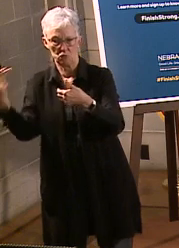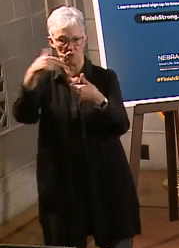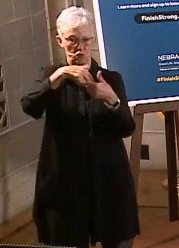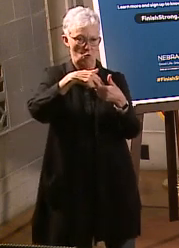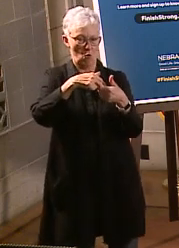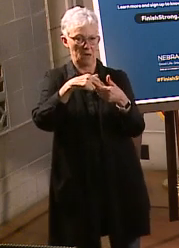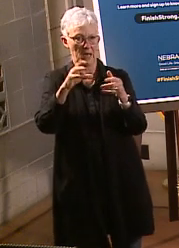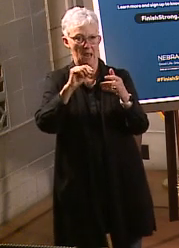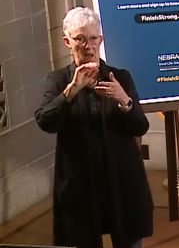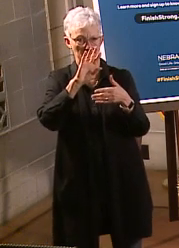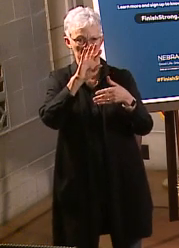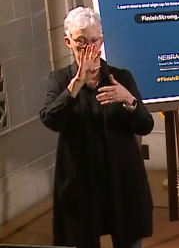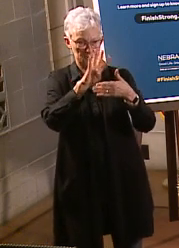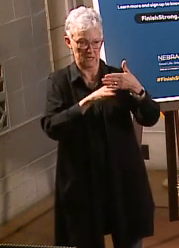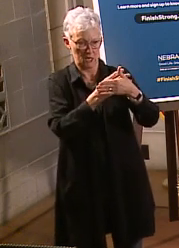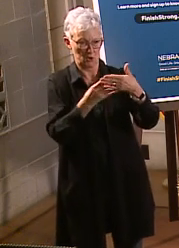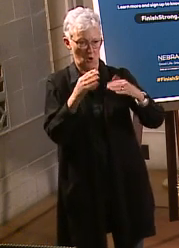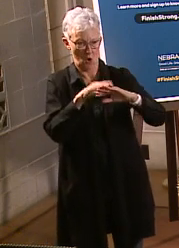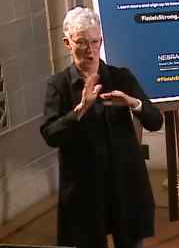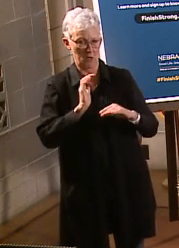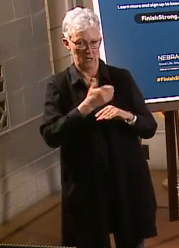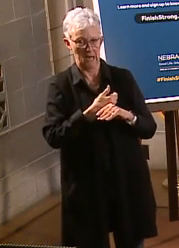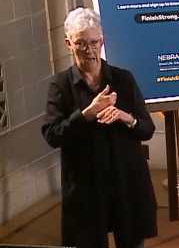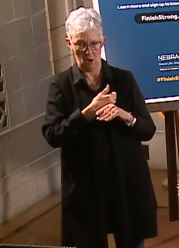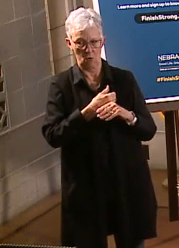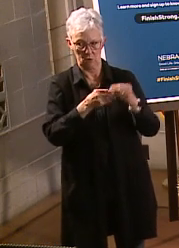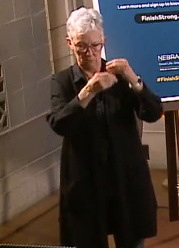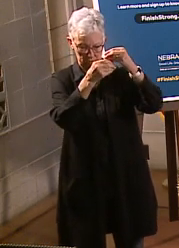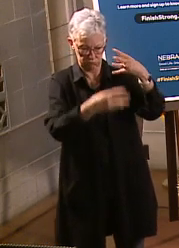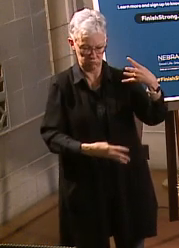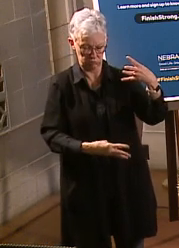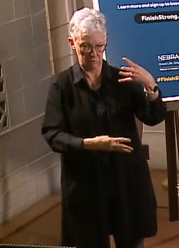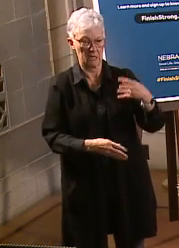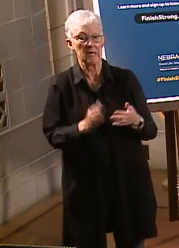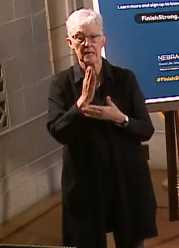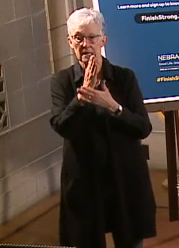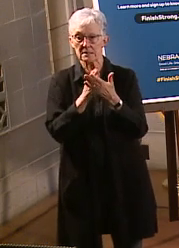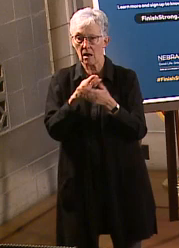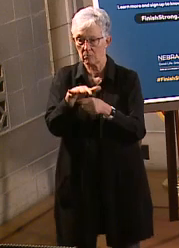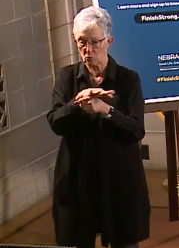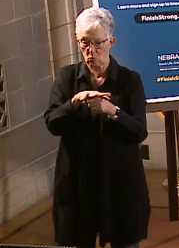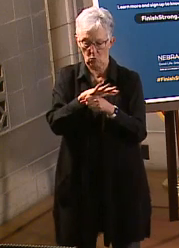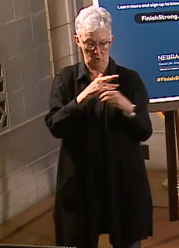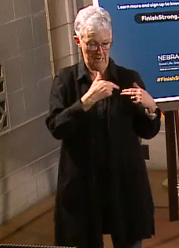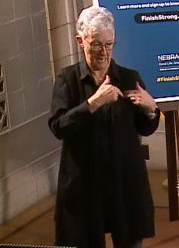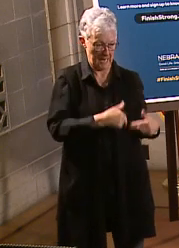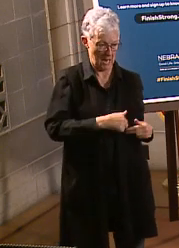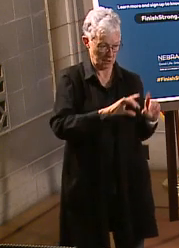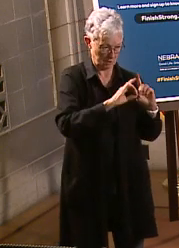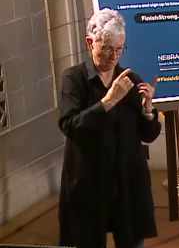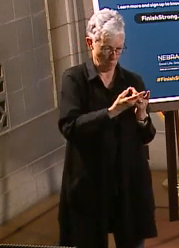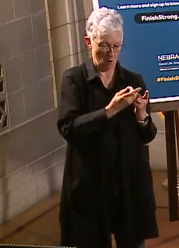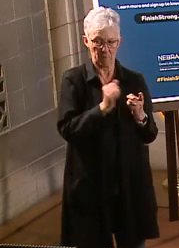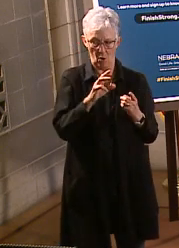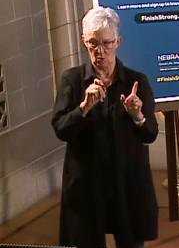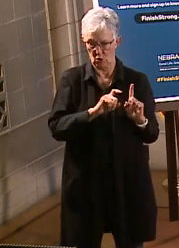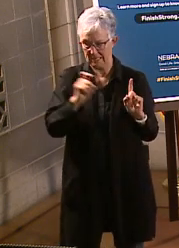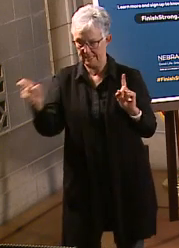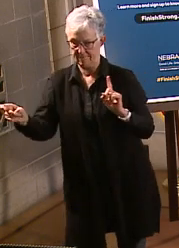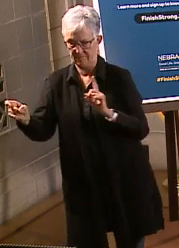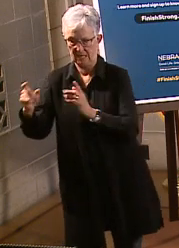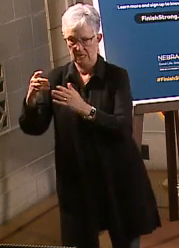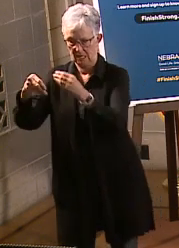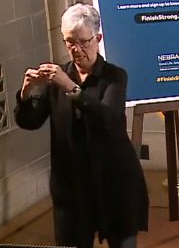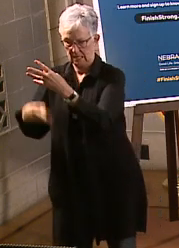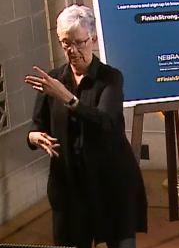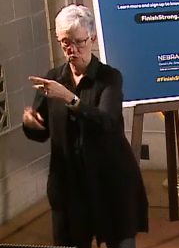for example, some health departments are providing lists to those pharmacies of who they should call up and get vaccinated, again, following our guidelines around 65